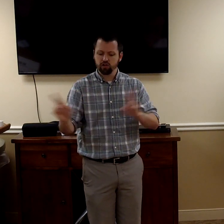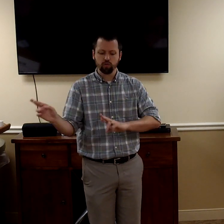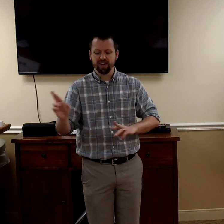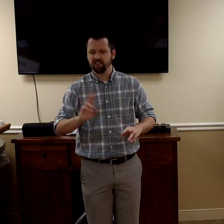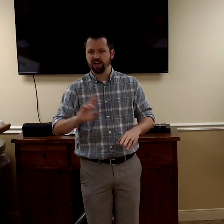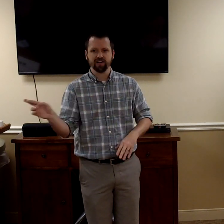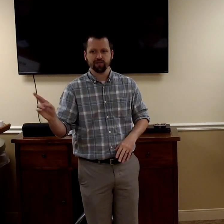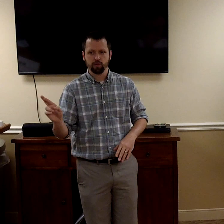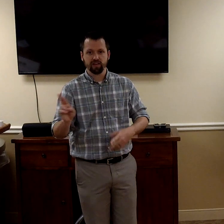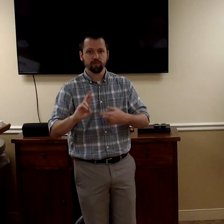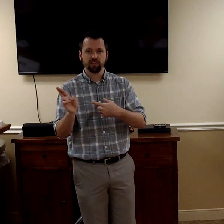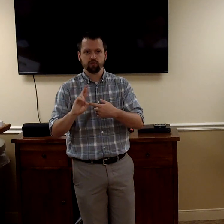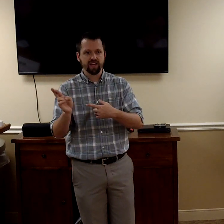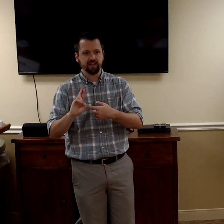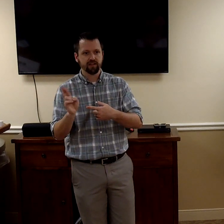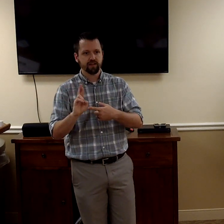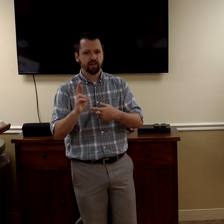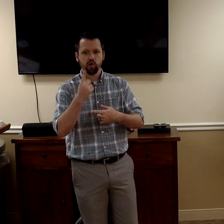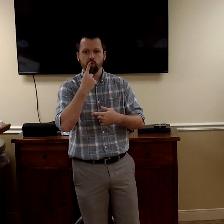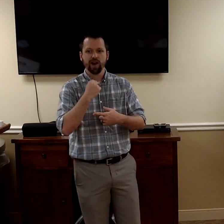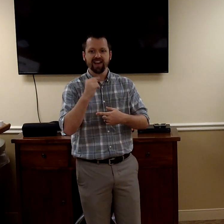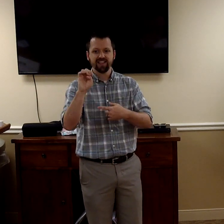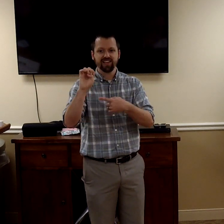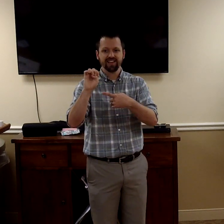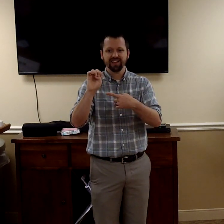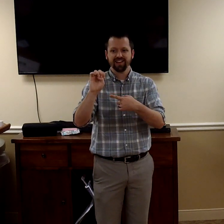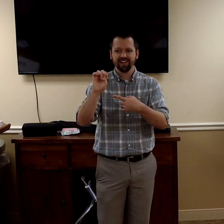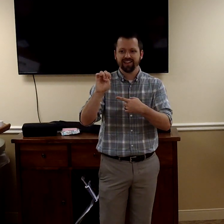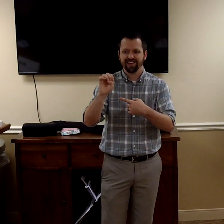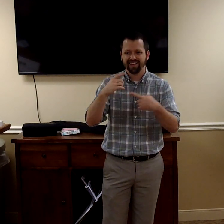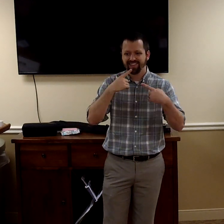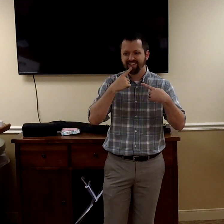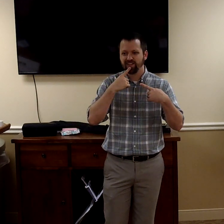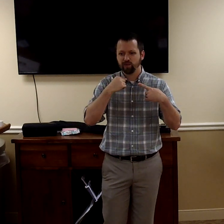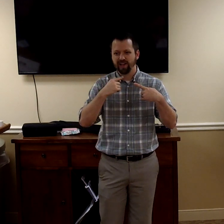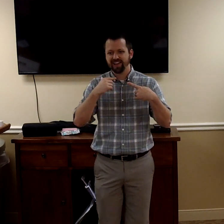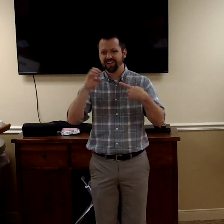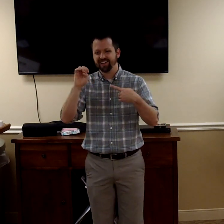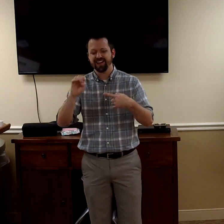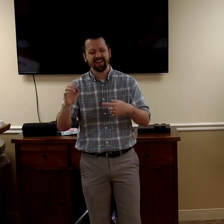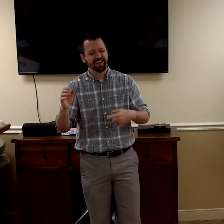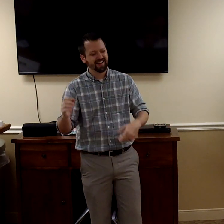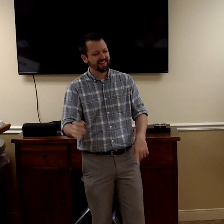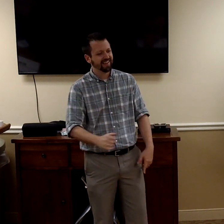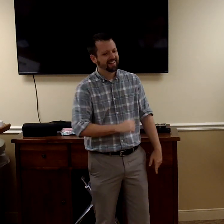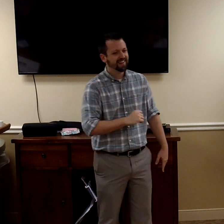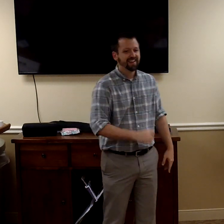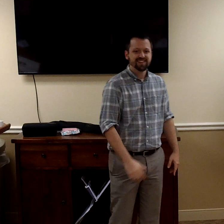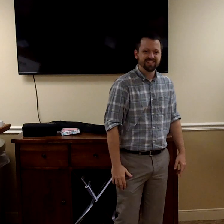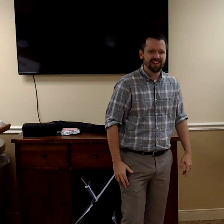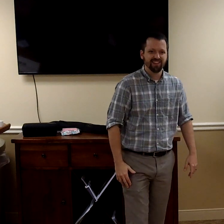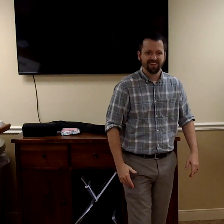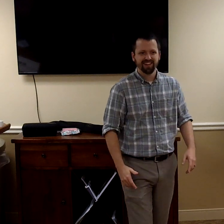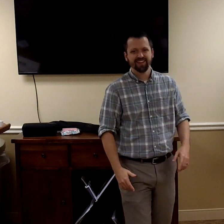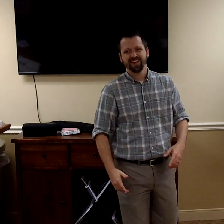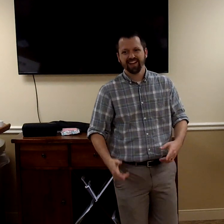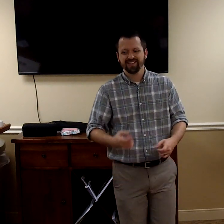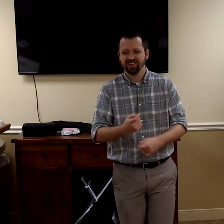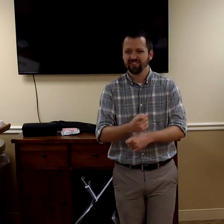ready a lot of different ways, but it's ready. Ready. You know, the color red. So, I got jokes.